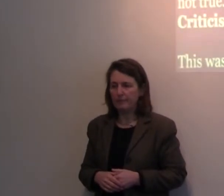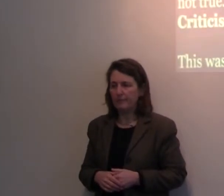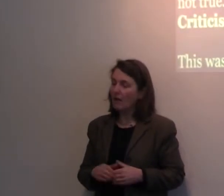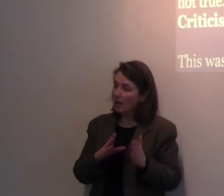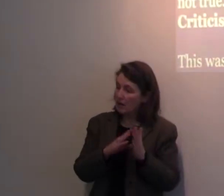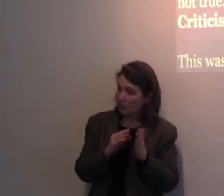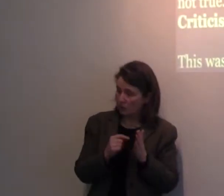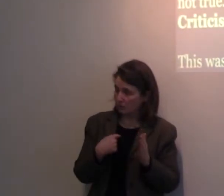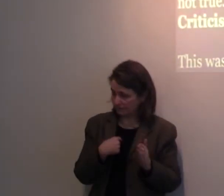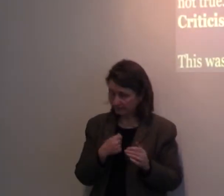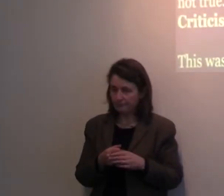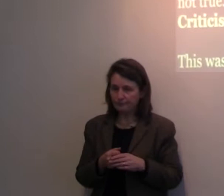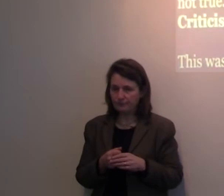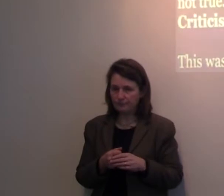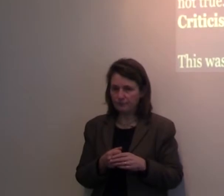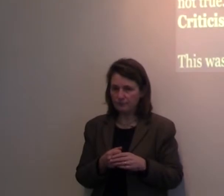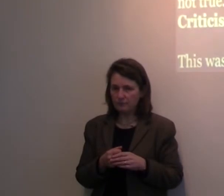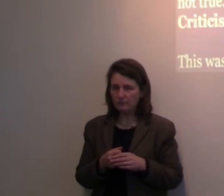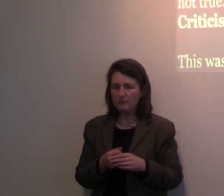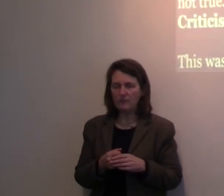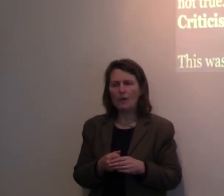Example: in the 1900s,